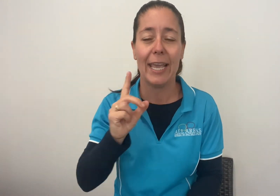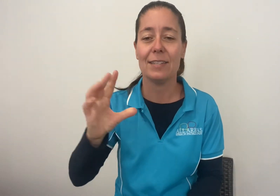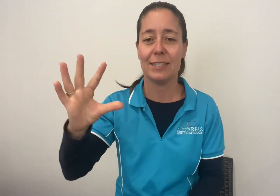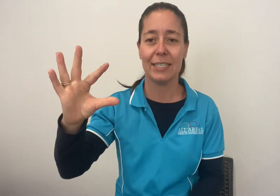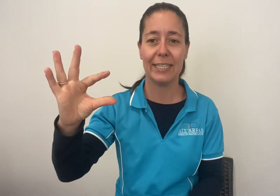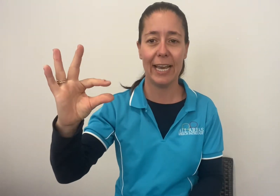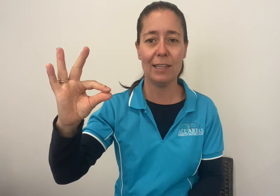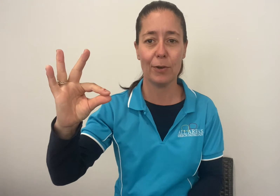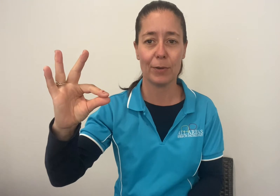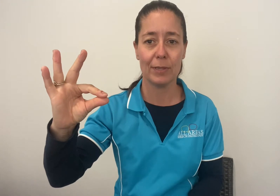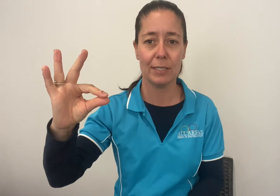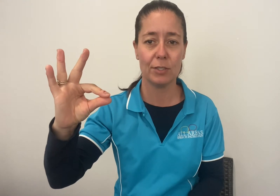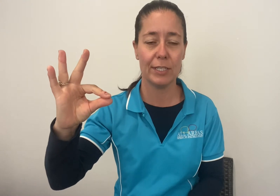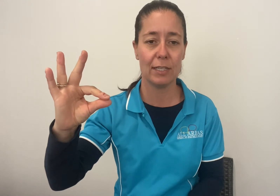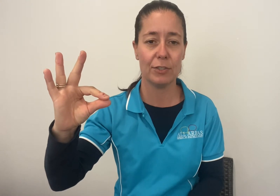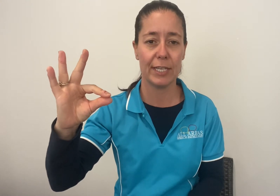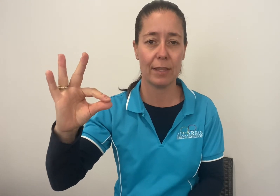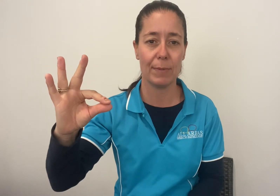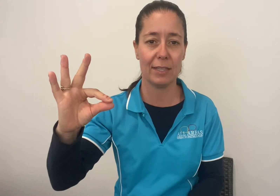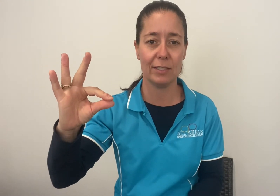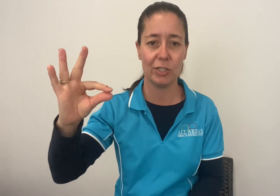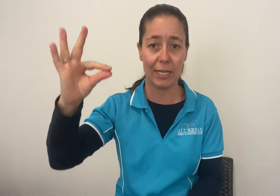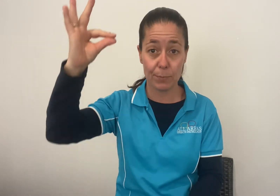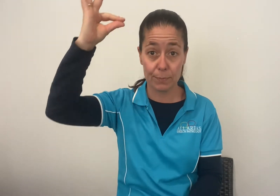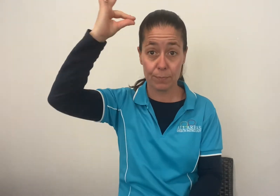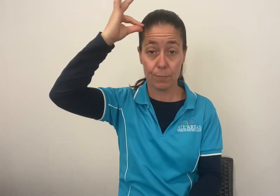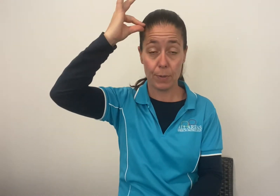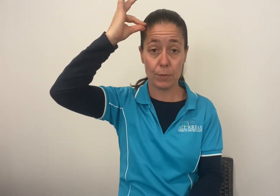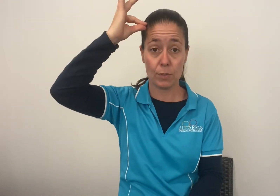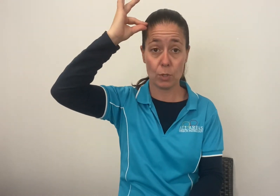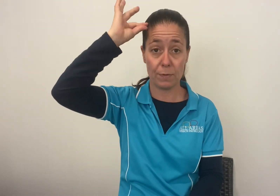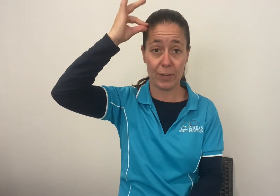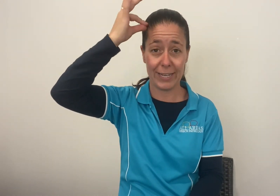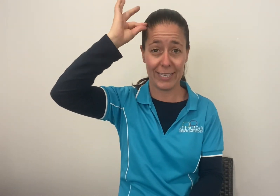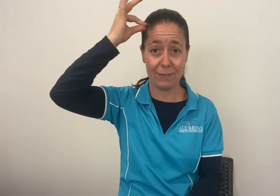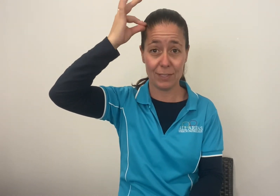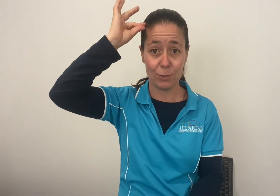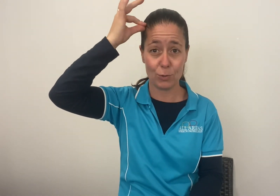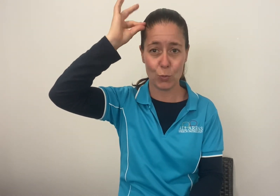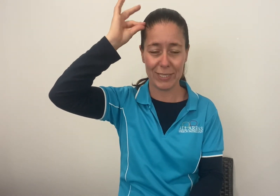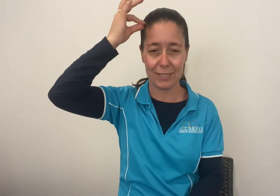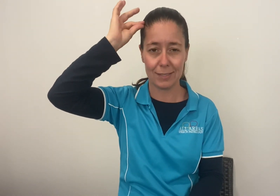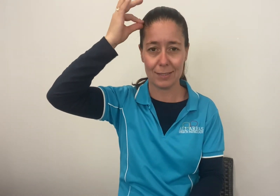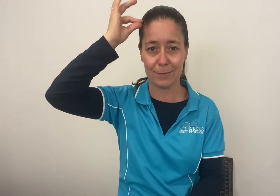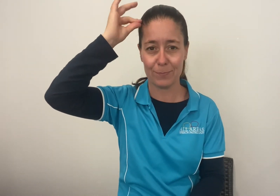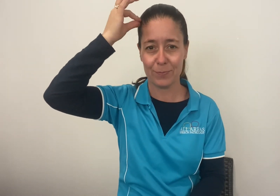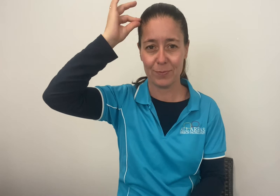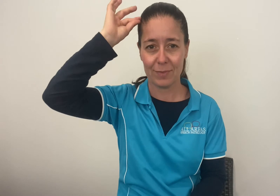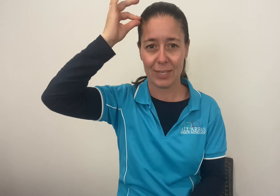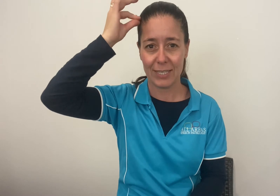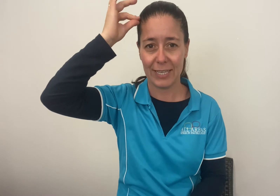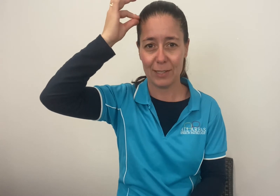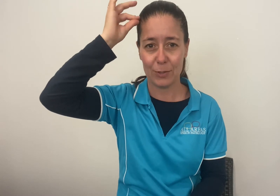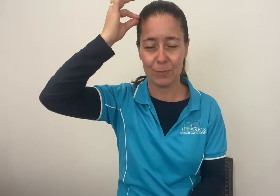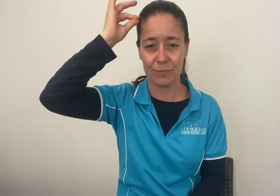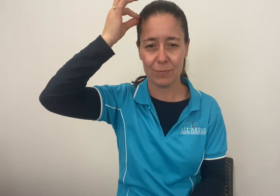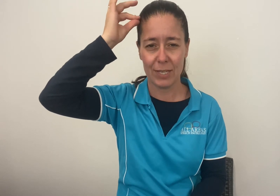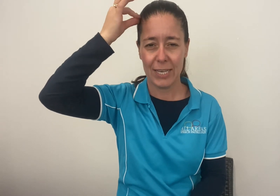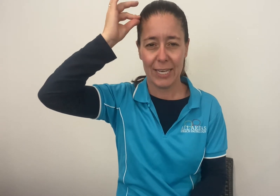and yellow. Let's do yellow together. Make this shape, pop it on the top of your head and give it a little twist. Yellow. If